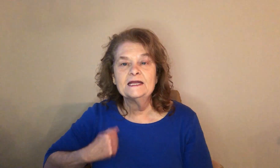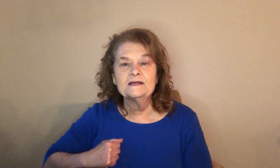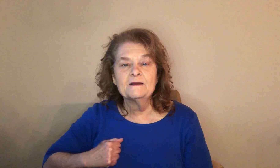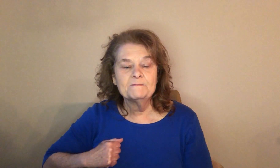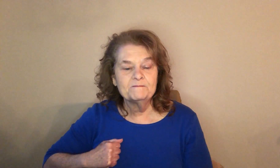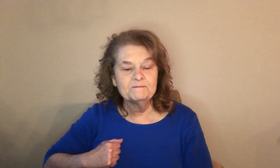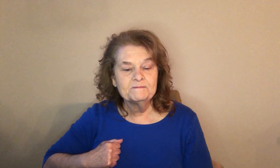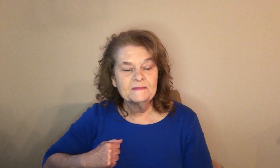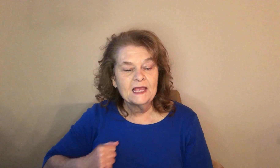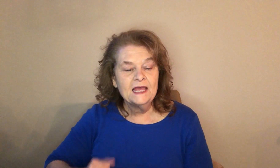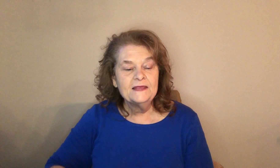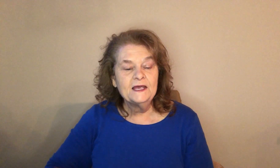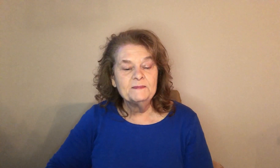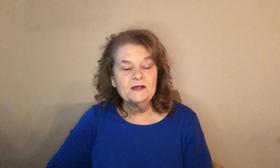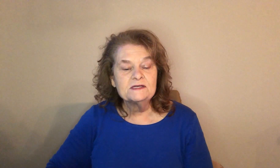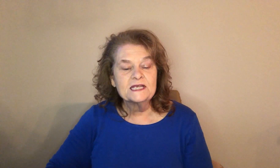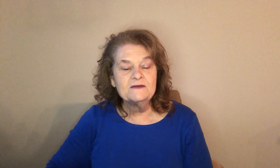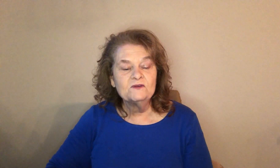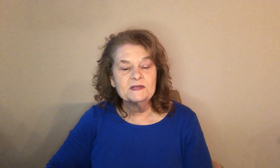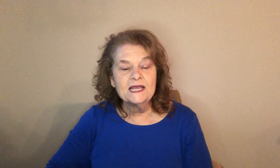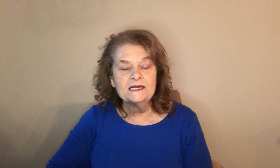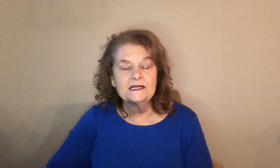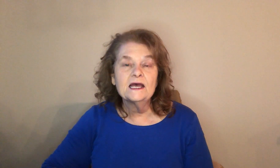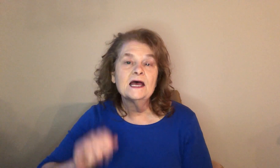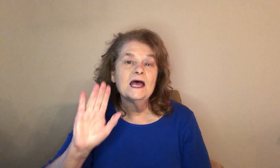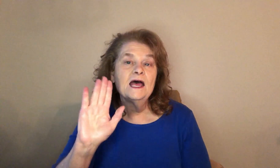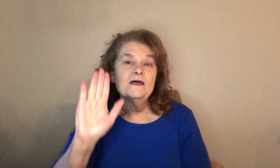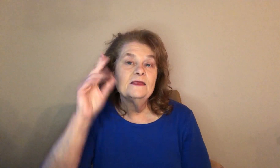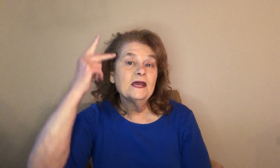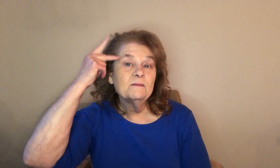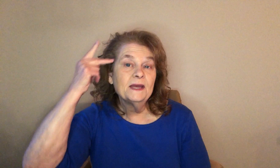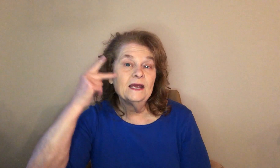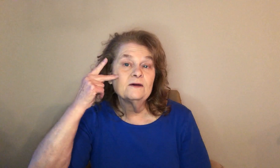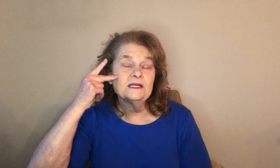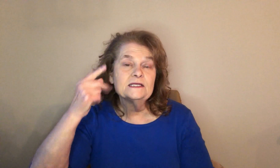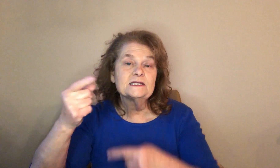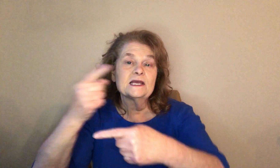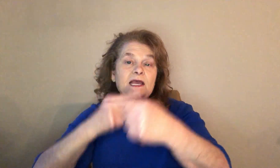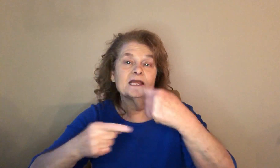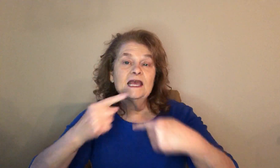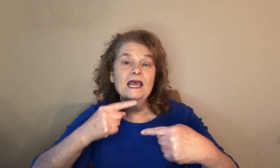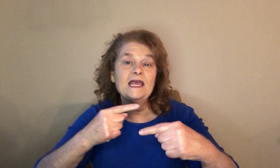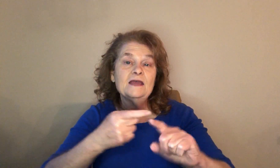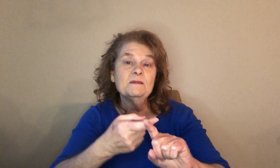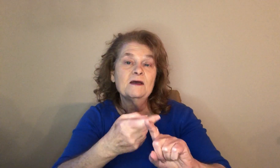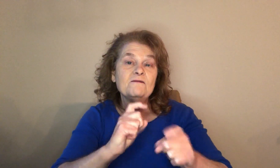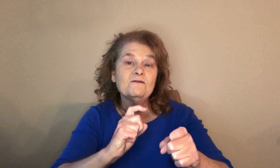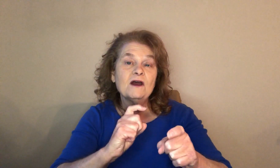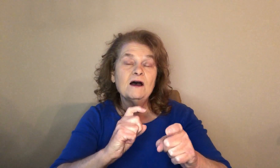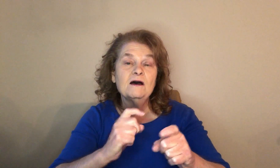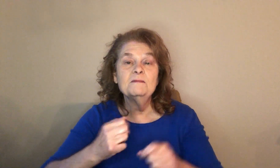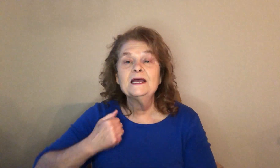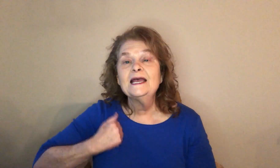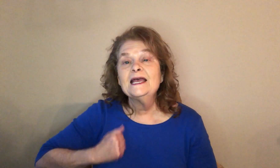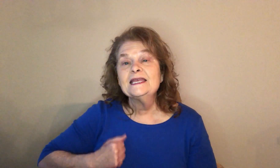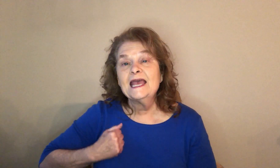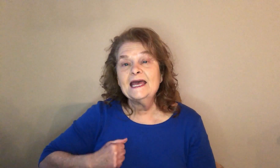Canada. Their parents came from Canada. Their parents came from